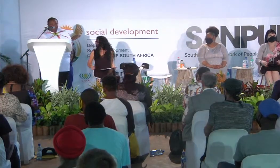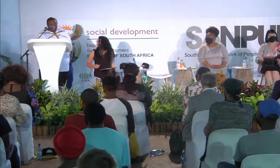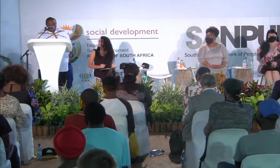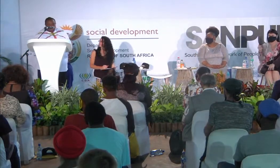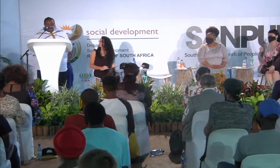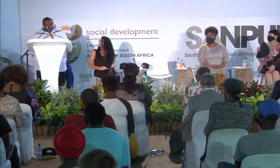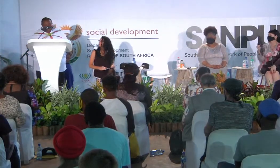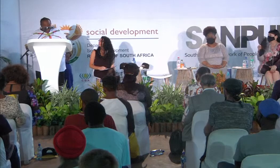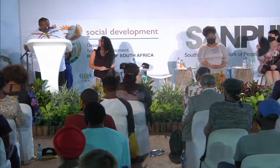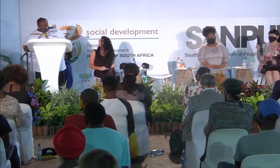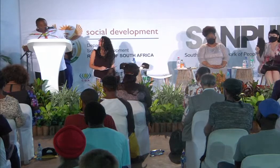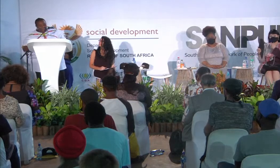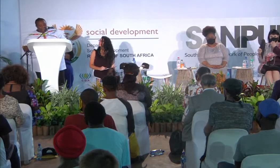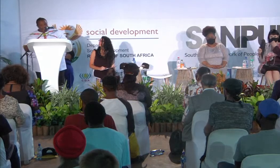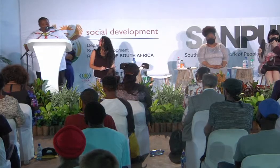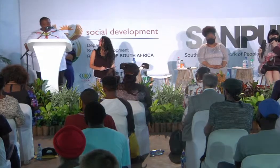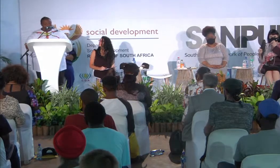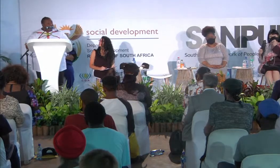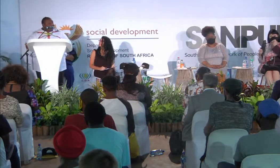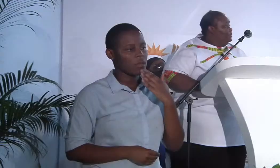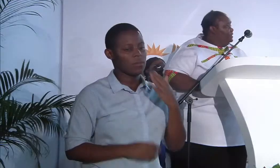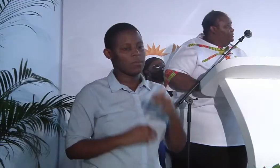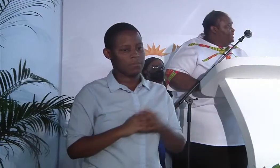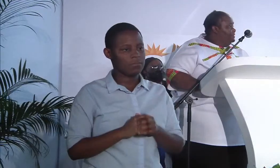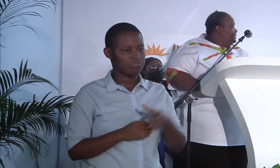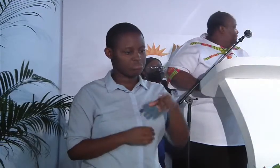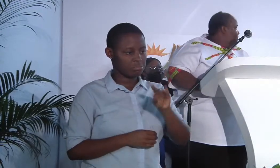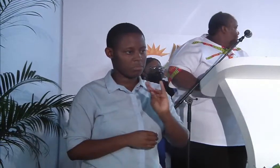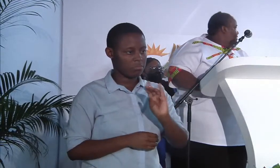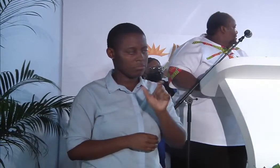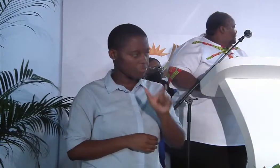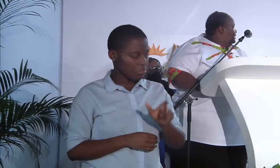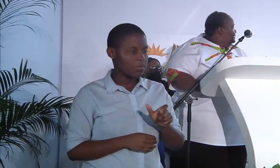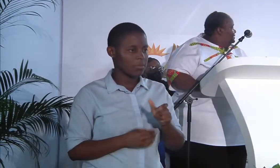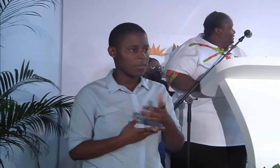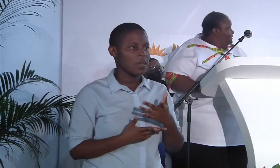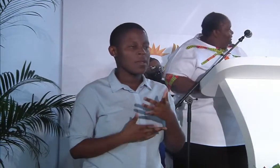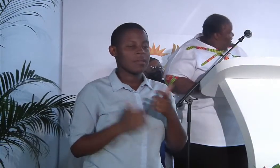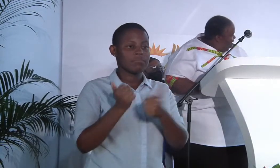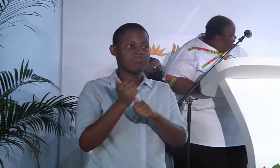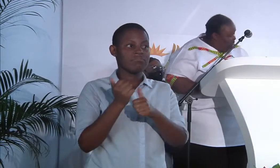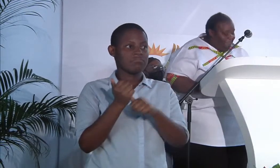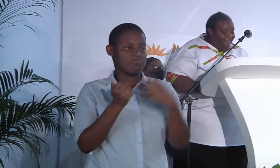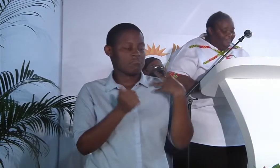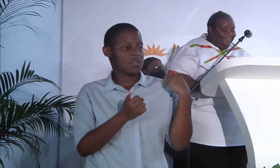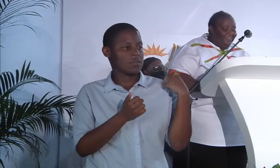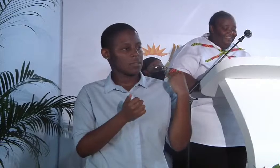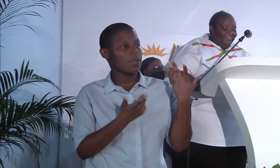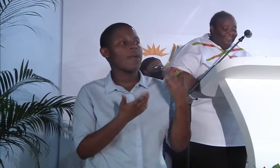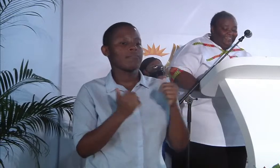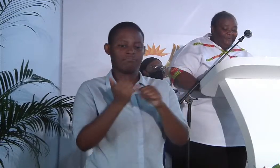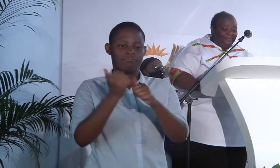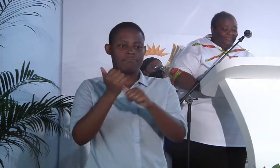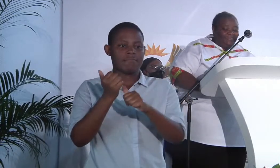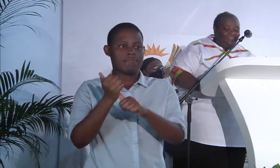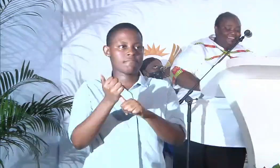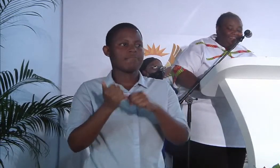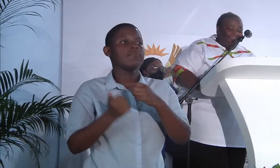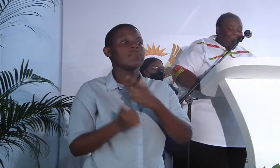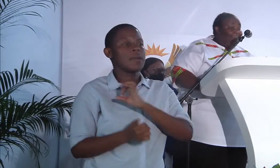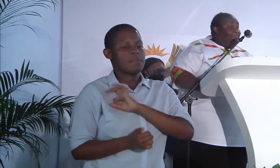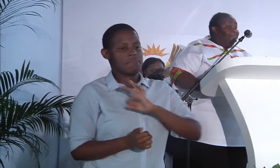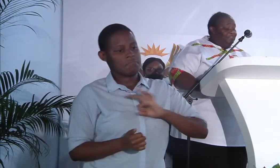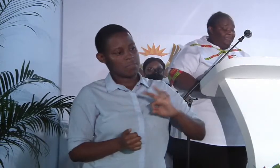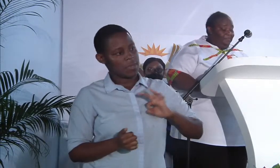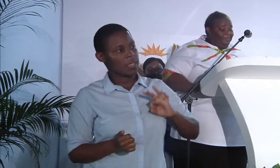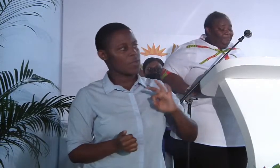Thank you, Master of Ceremonies, Deputy Minister, and Deputy Mayor, and all the leaders,